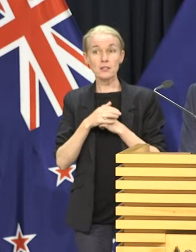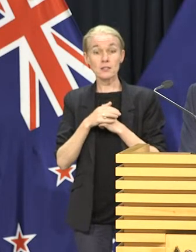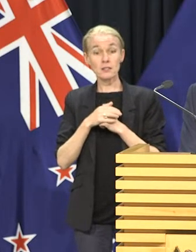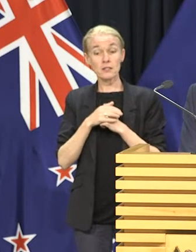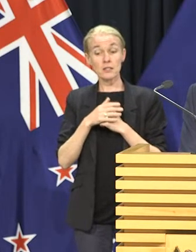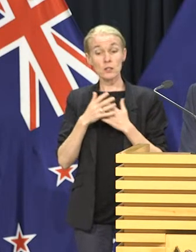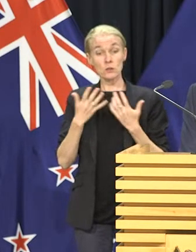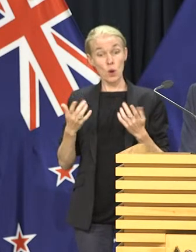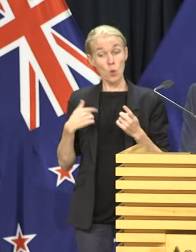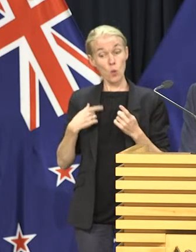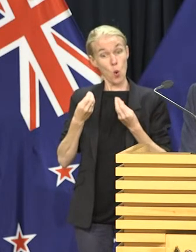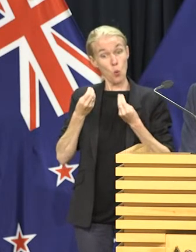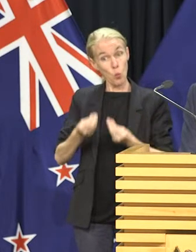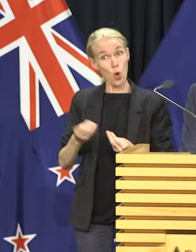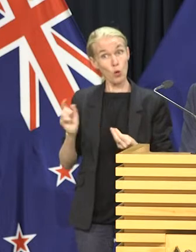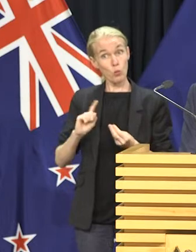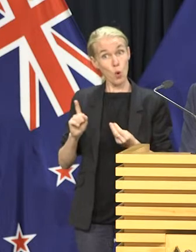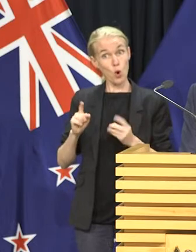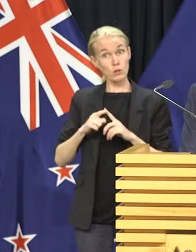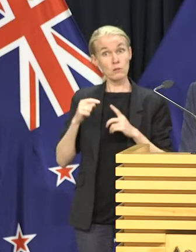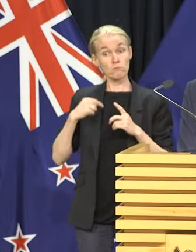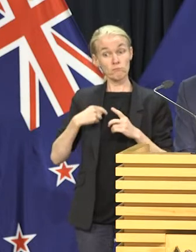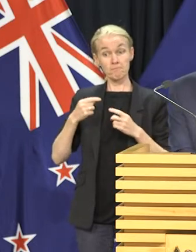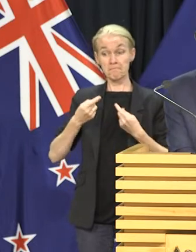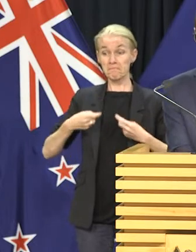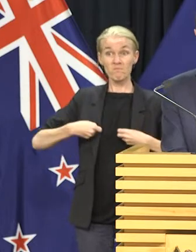nationwide rollout of self-test cervical screening?